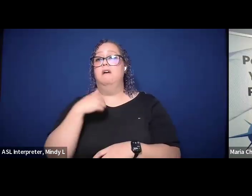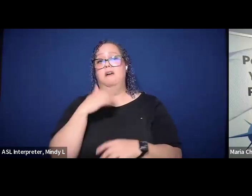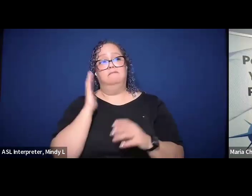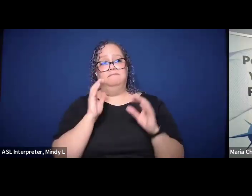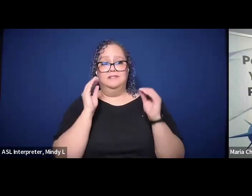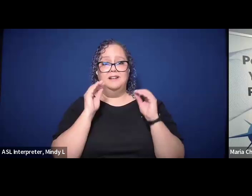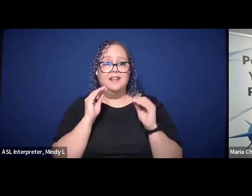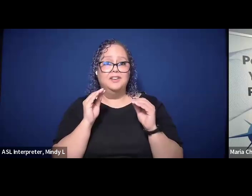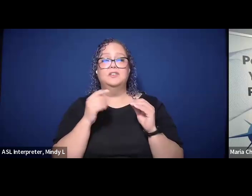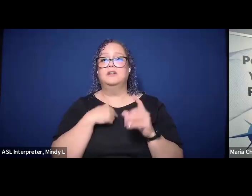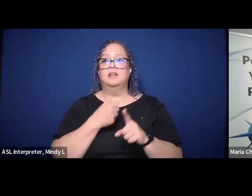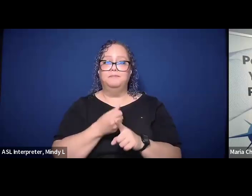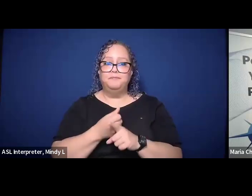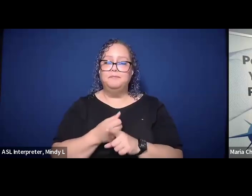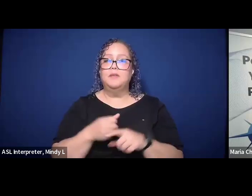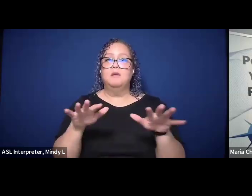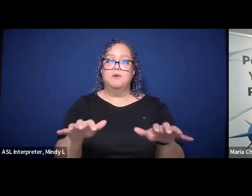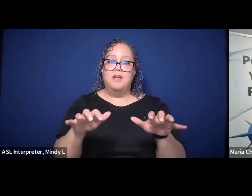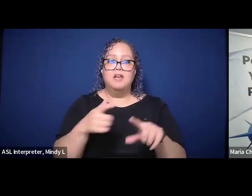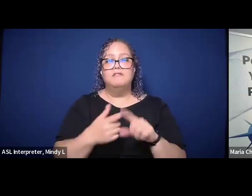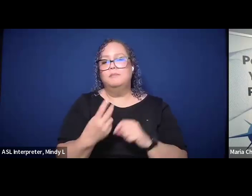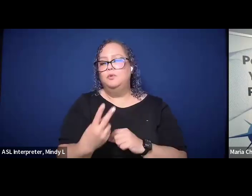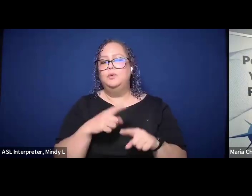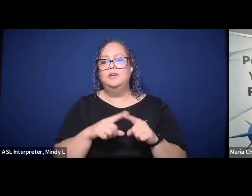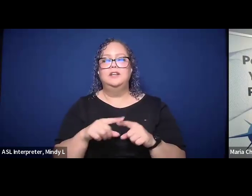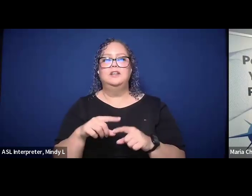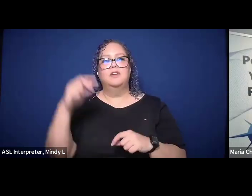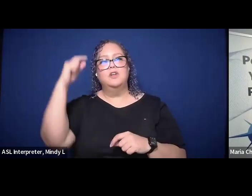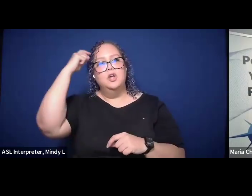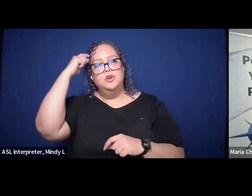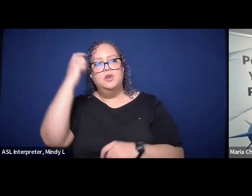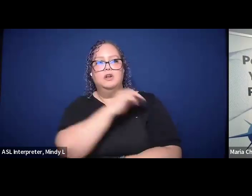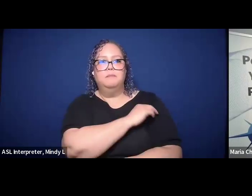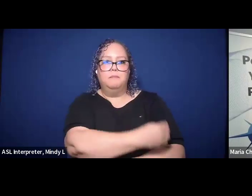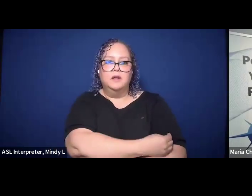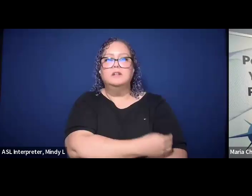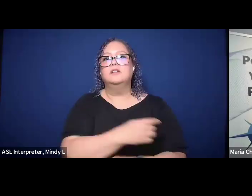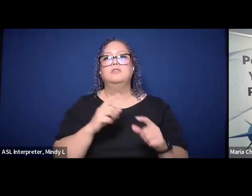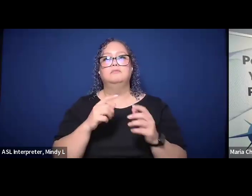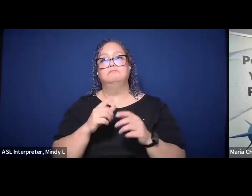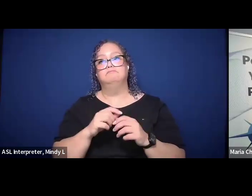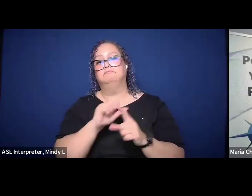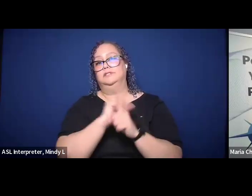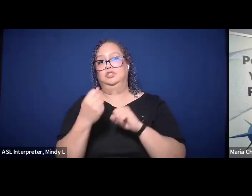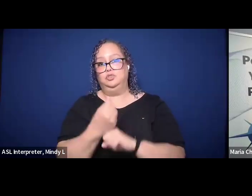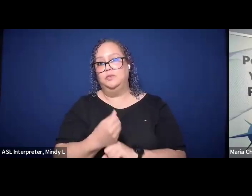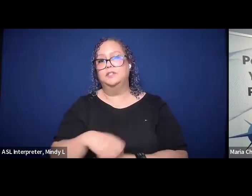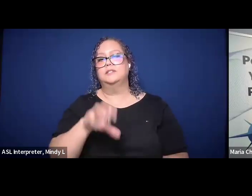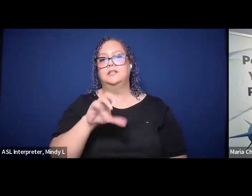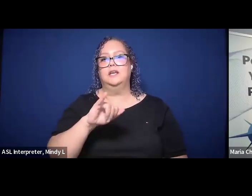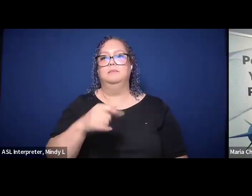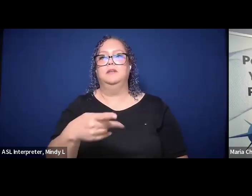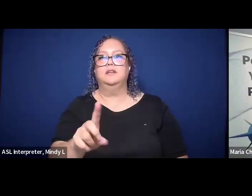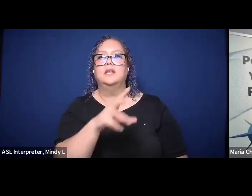after paralysis from 2 different neuromuscular conditions, CIDP and myasthenia gravis. Connected Ghostwriting is